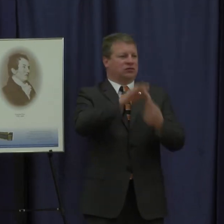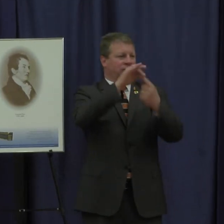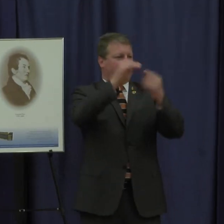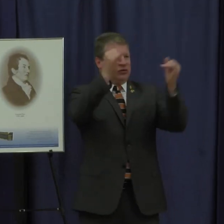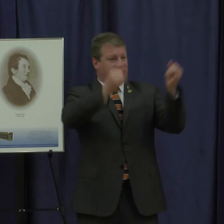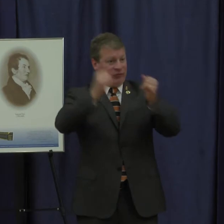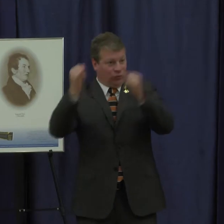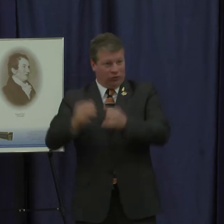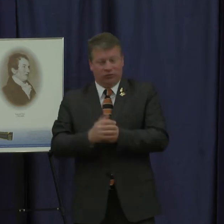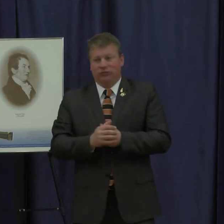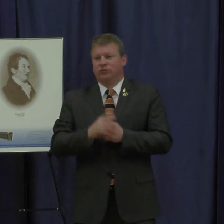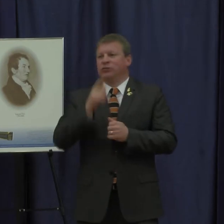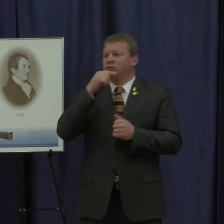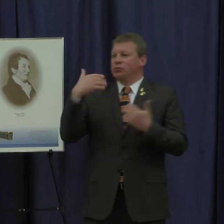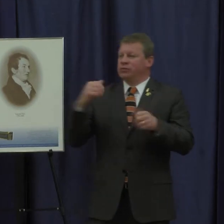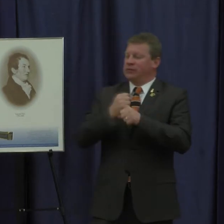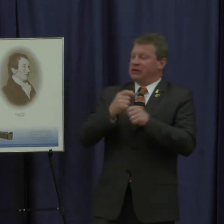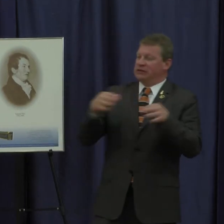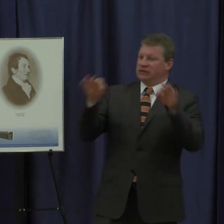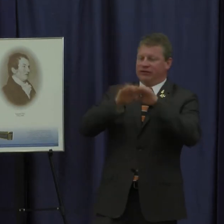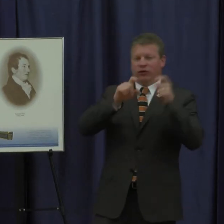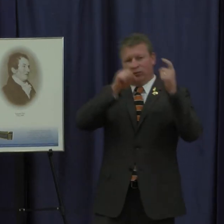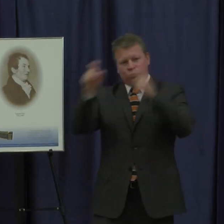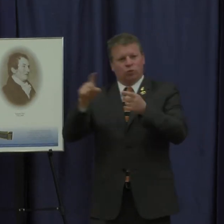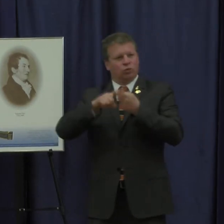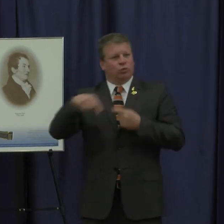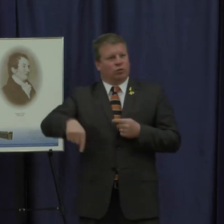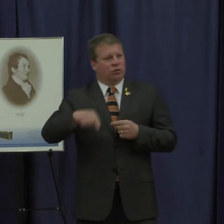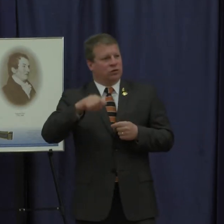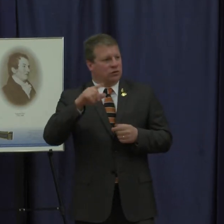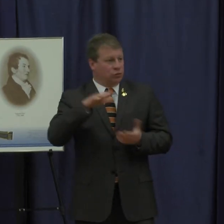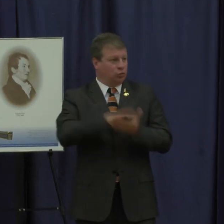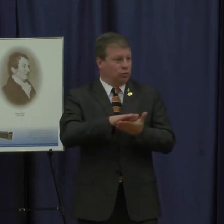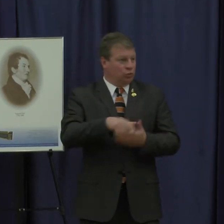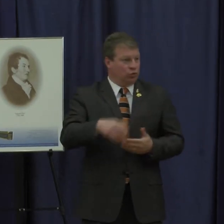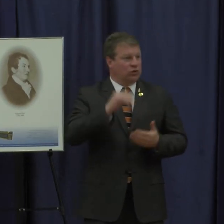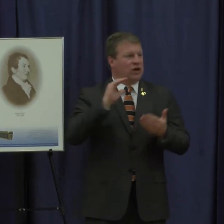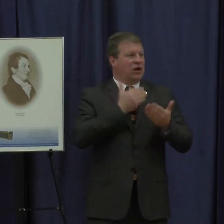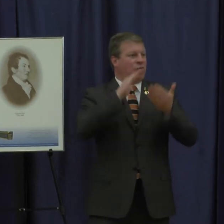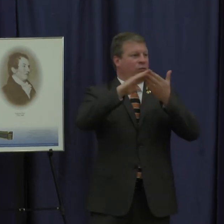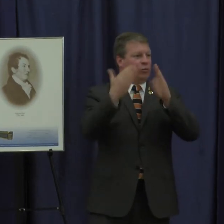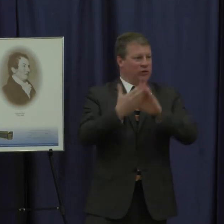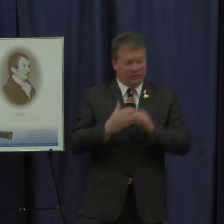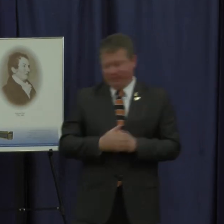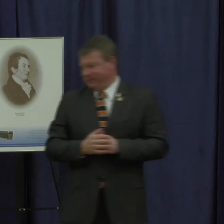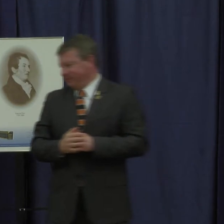occasionally we recognize special individuals who have made significant contributions to the school